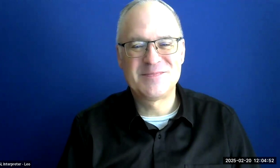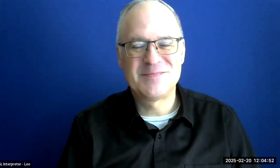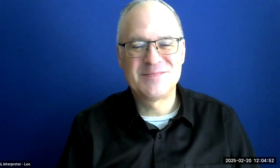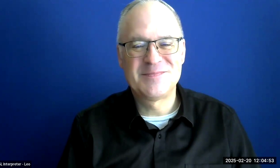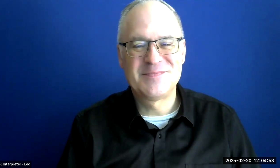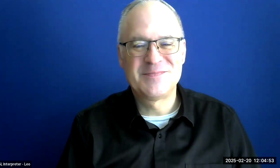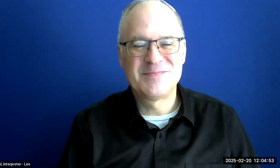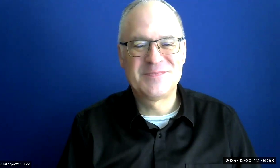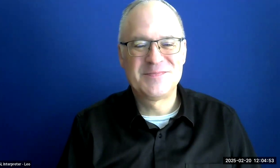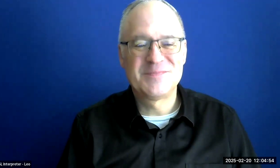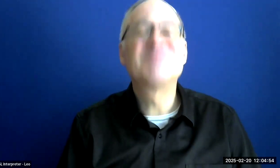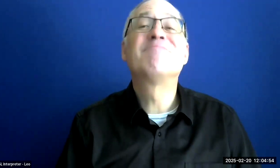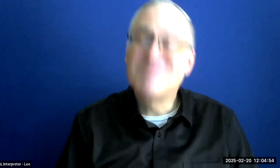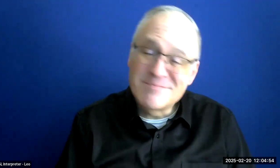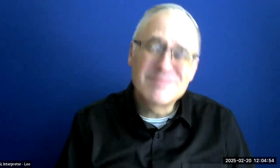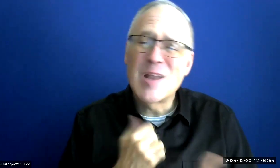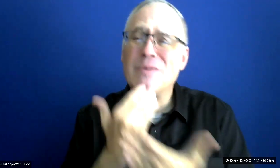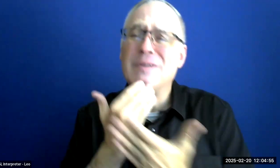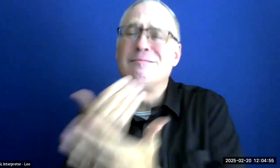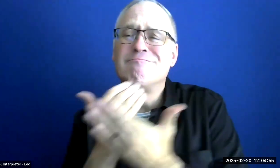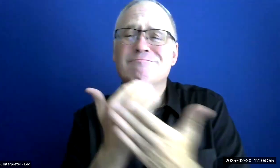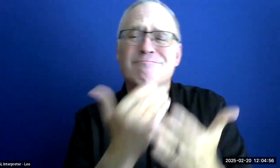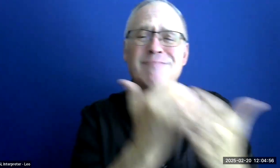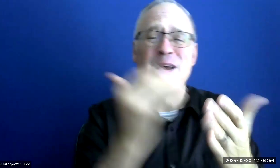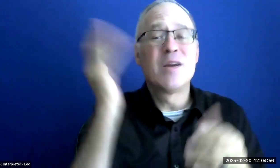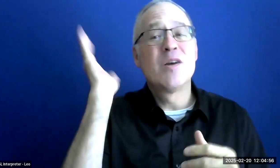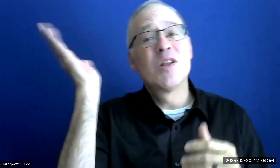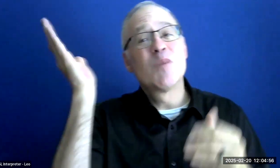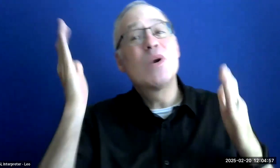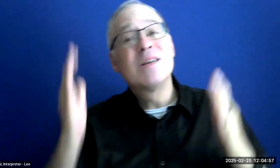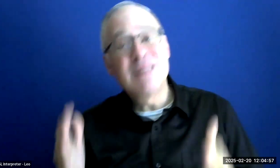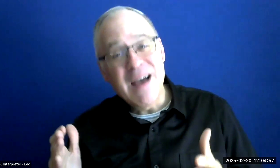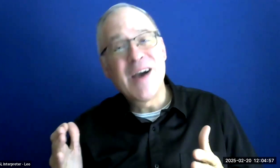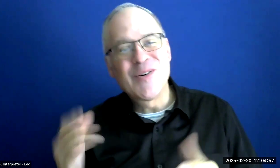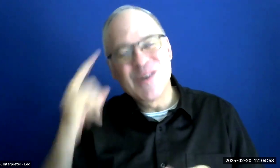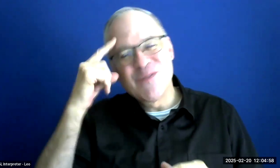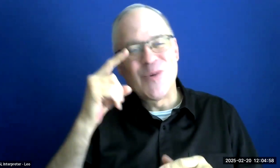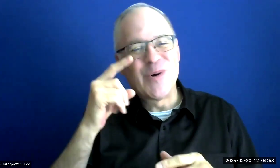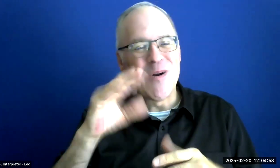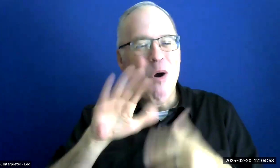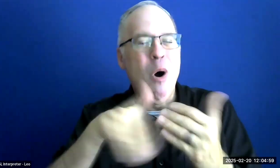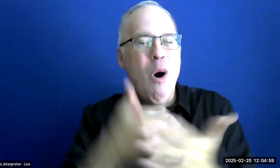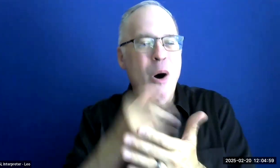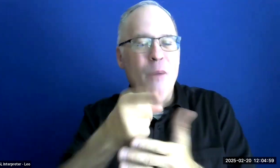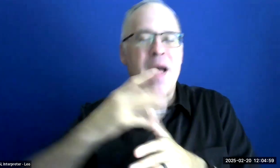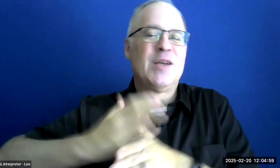I want to thank all of our presenters for all that they've shared